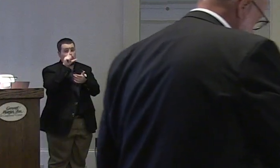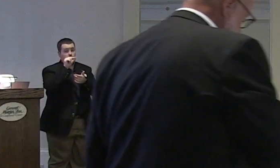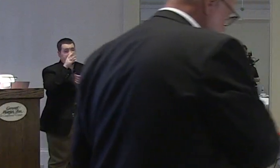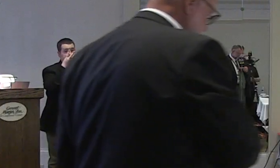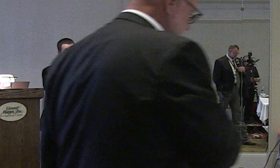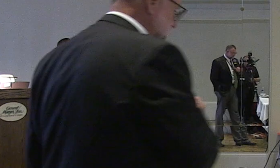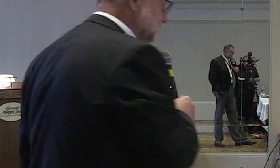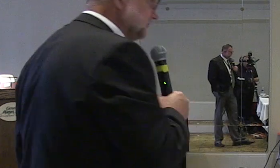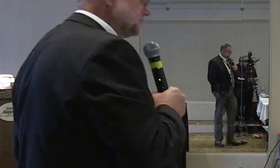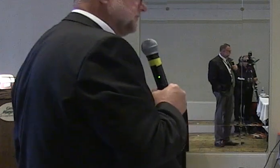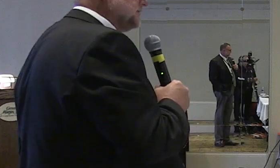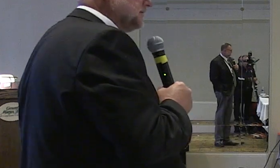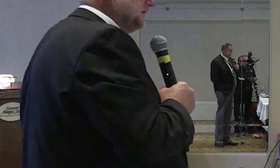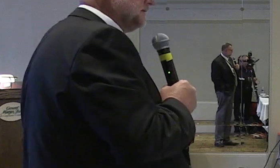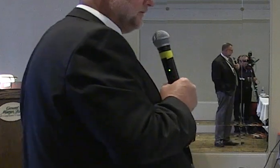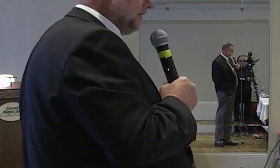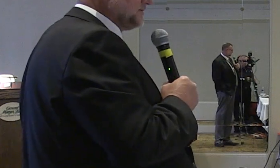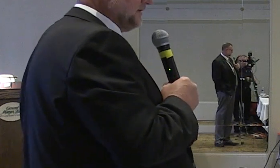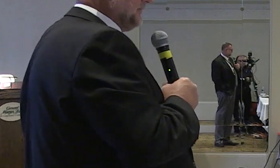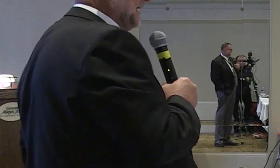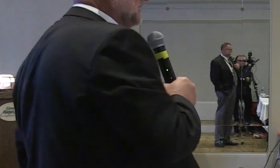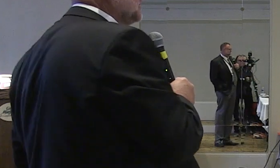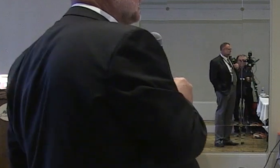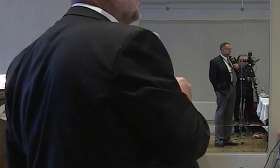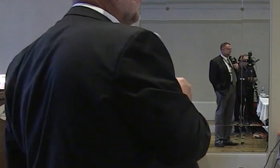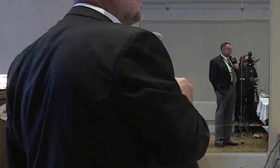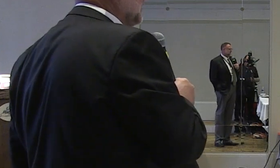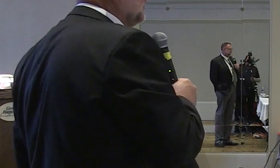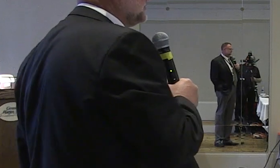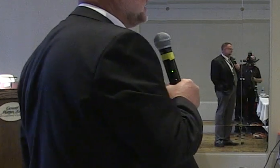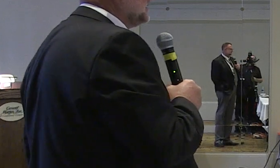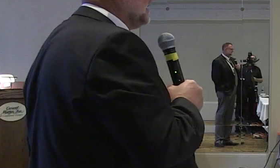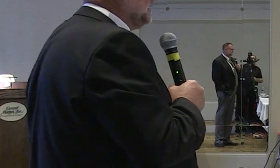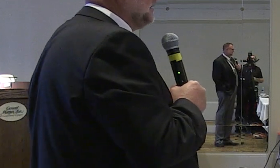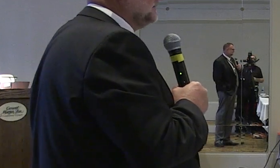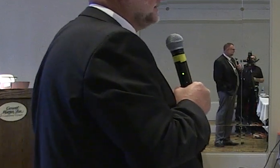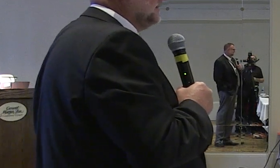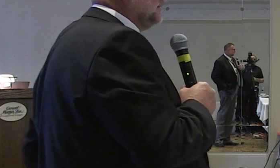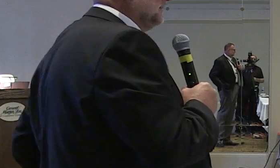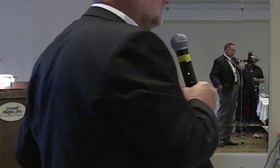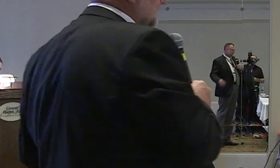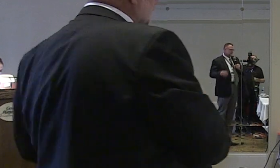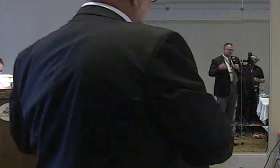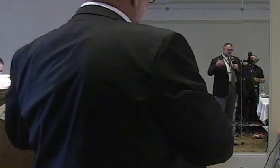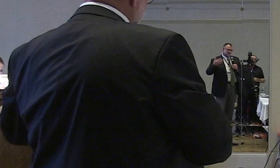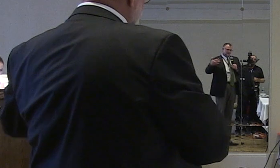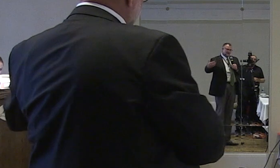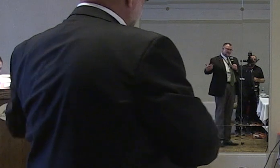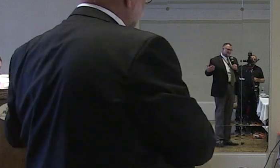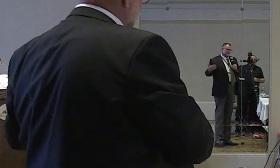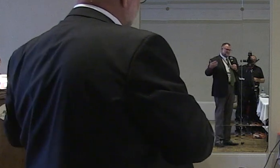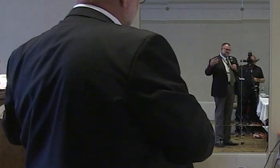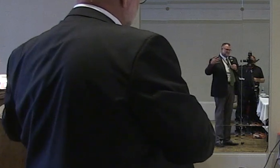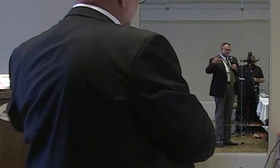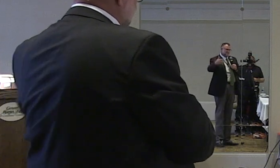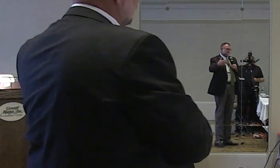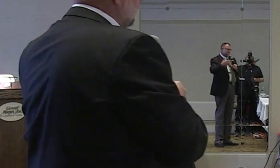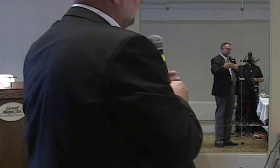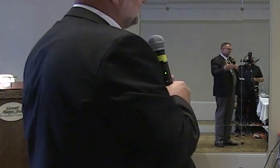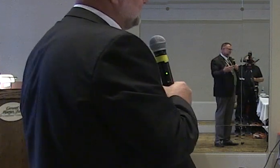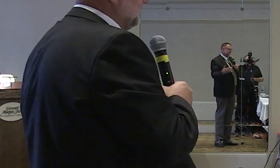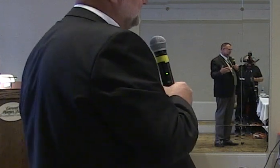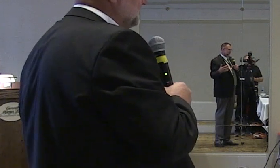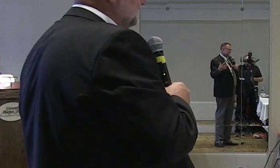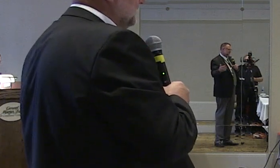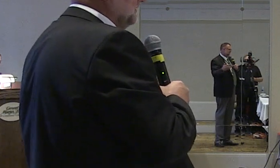and this law was originally originally passed as public chapter 680 the way that happens is once